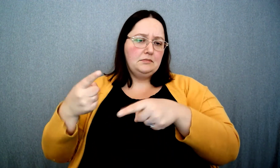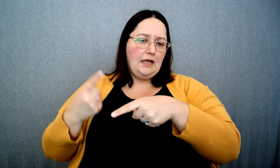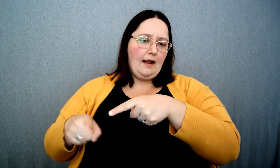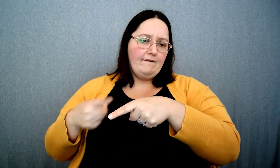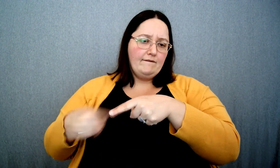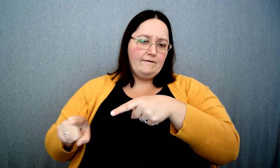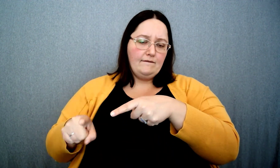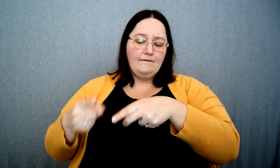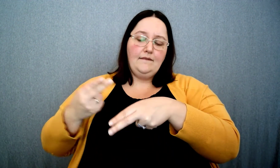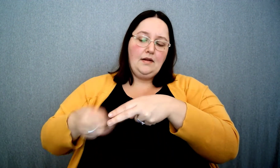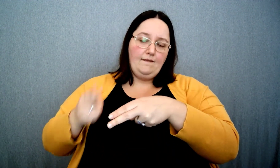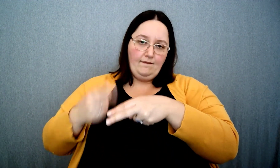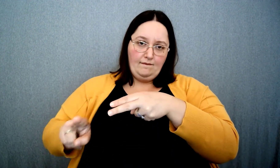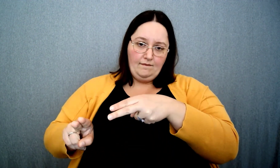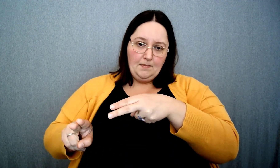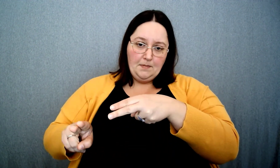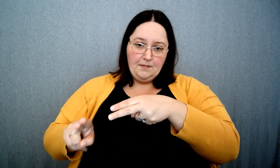Knife can be signed with U's or indexes.